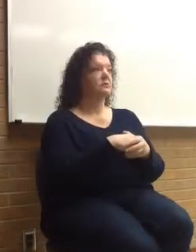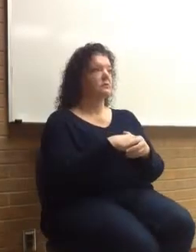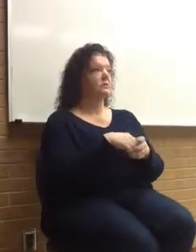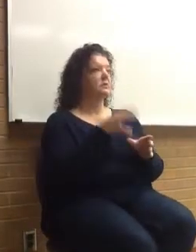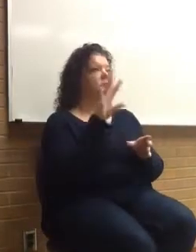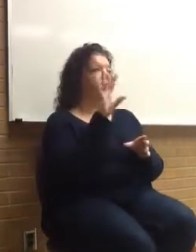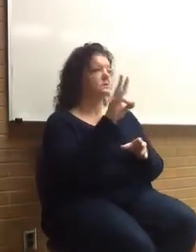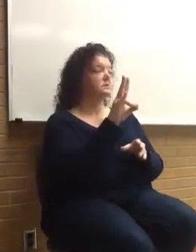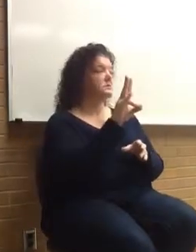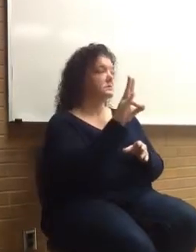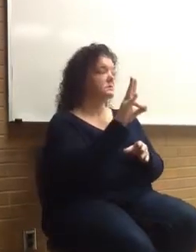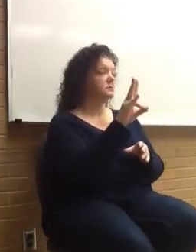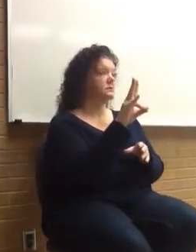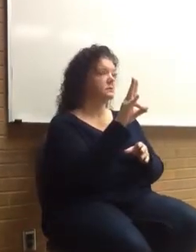7 over